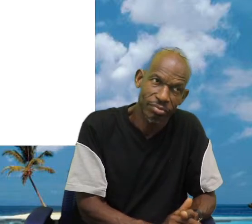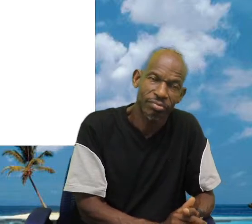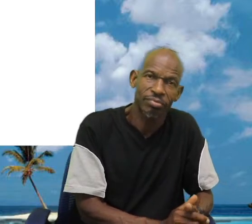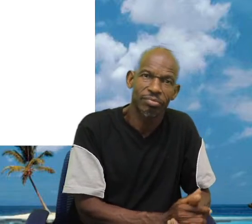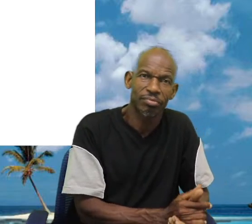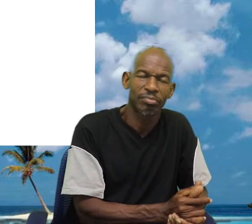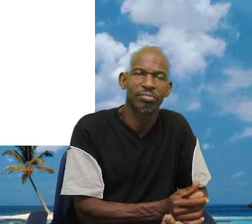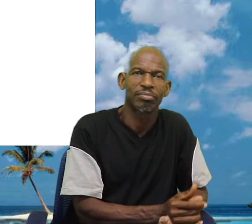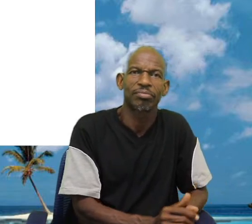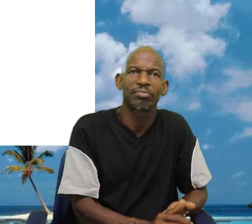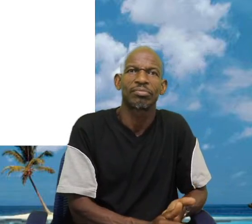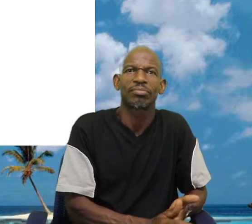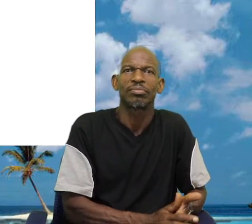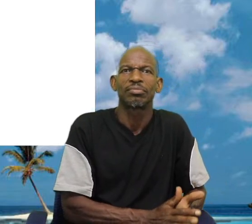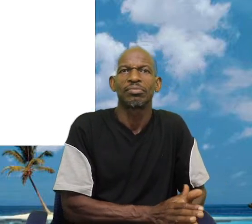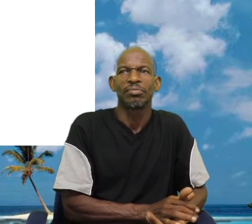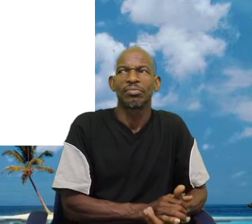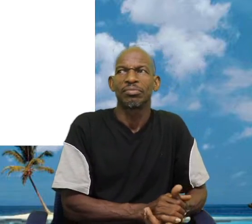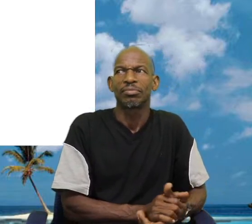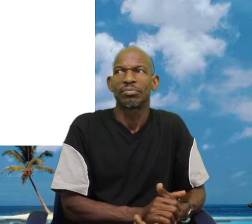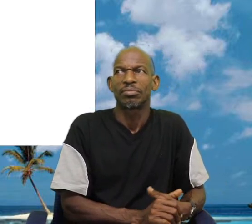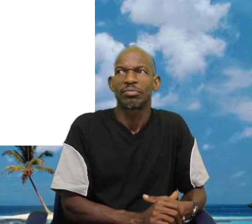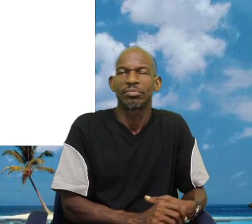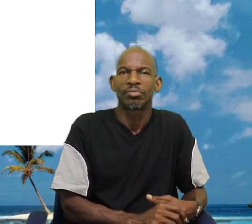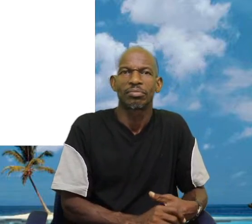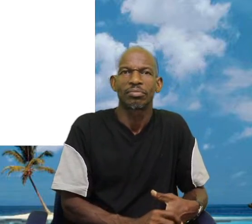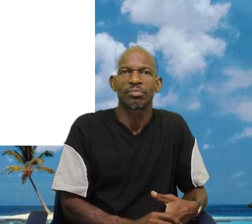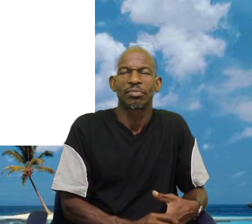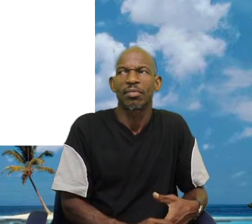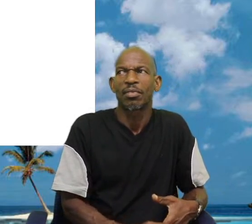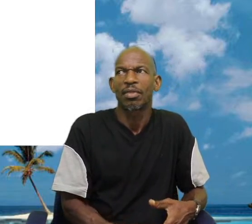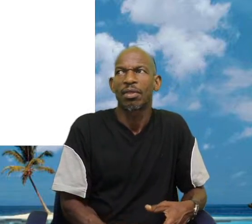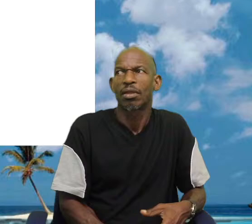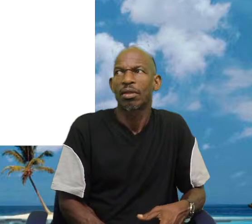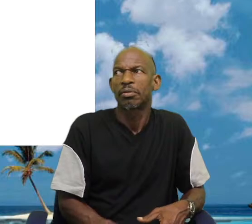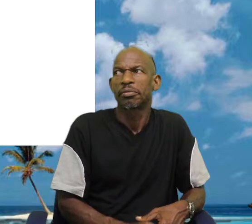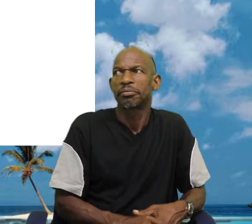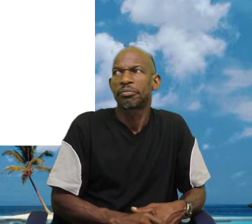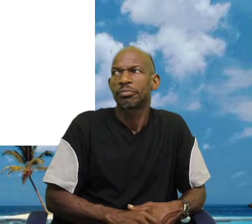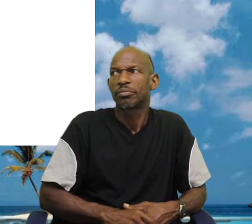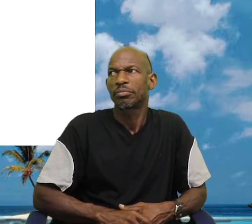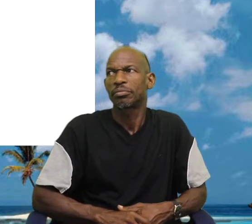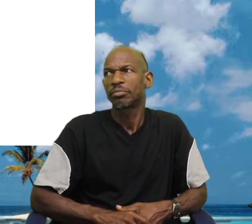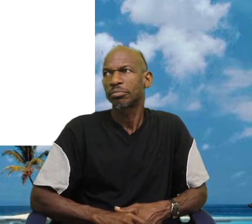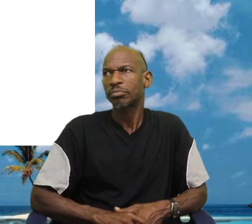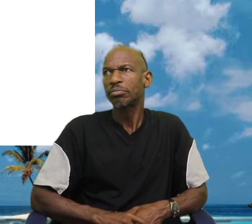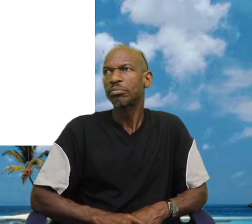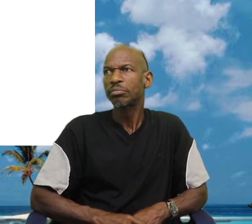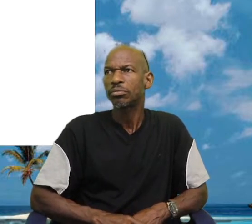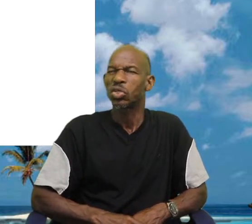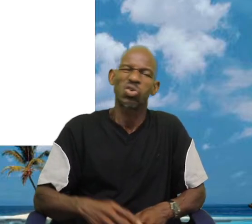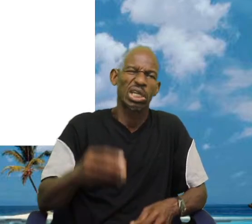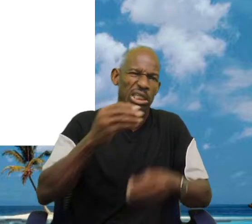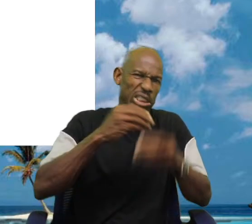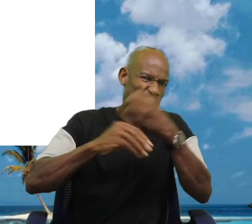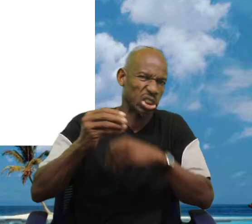the noun. All right, and I want to take out this adjective here. I don't have to use an